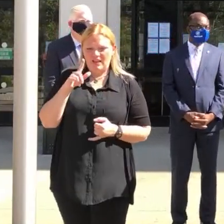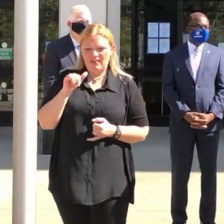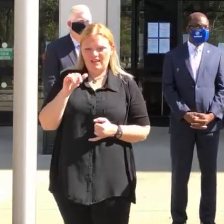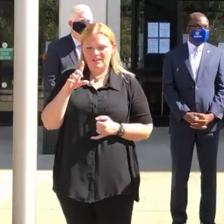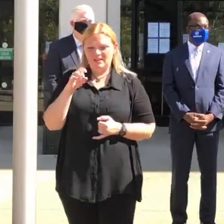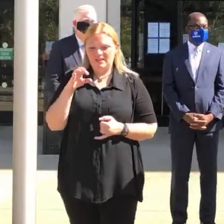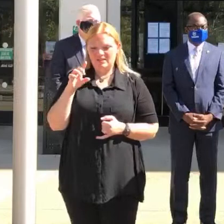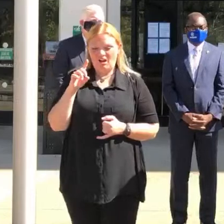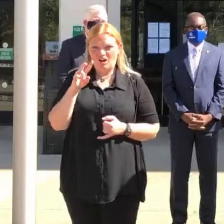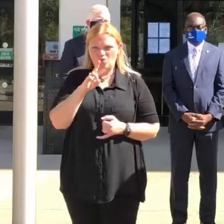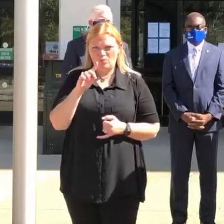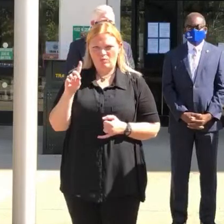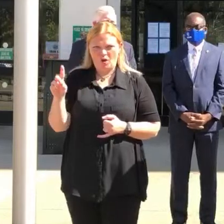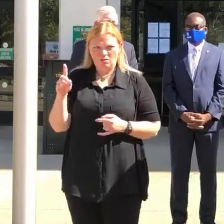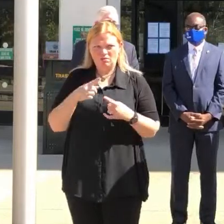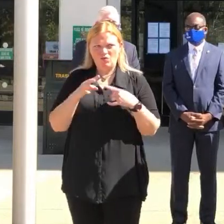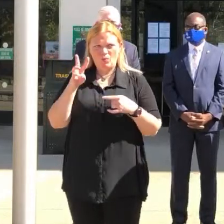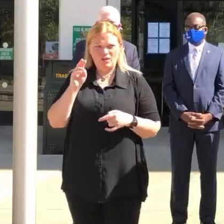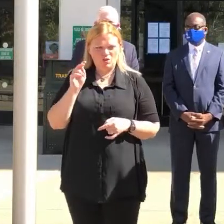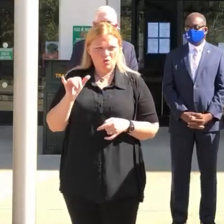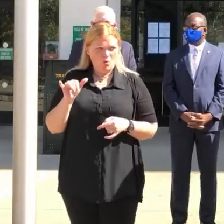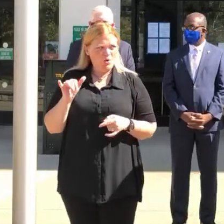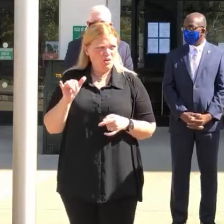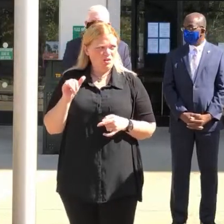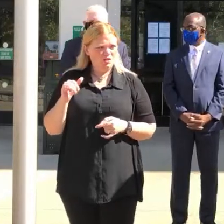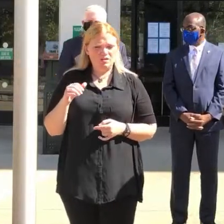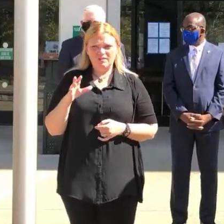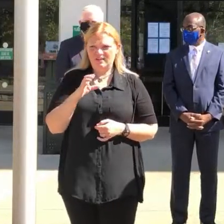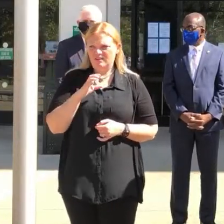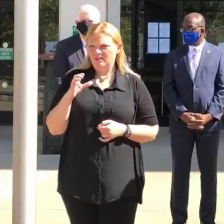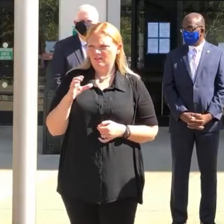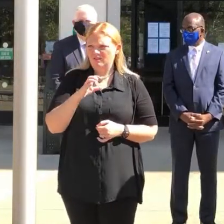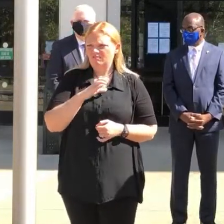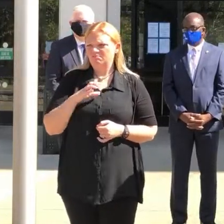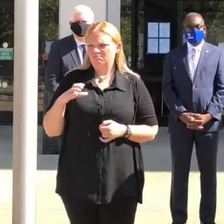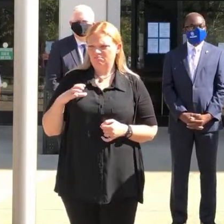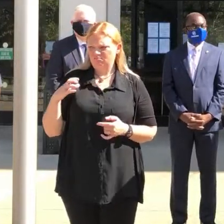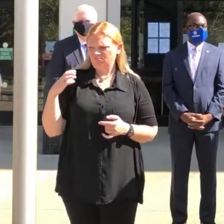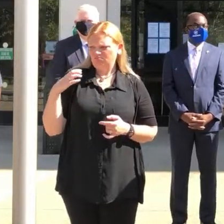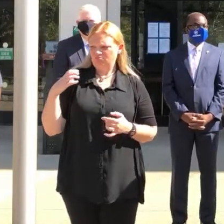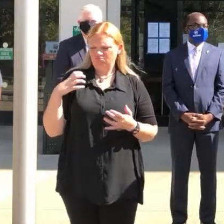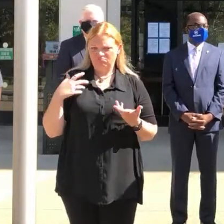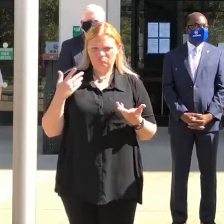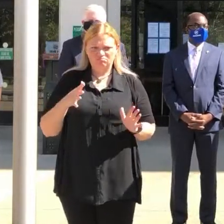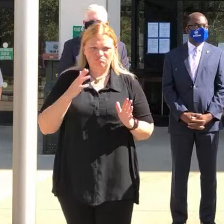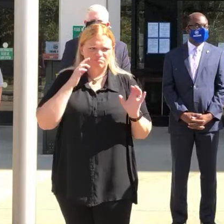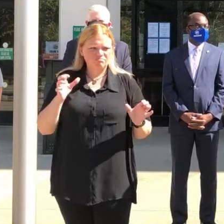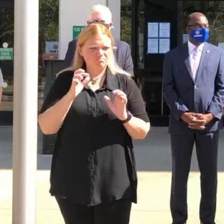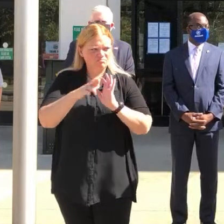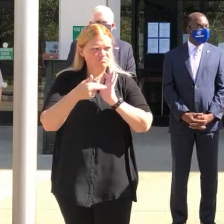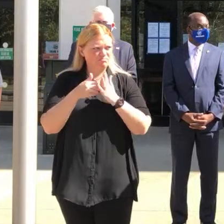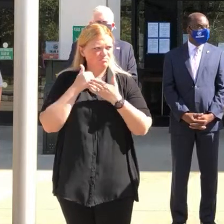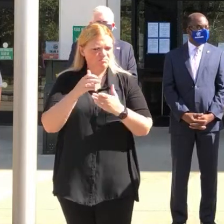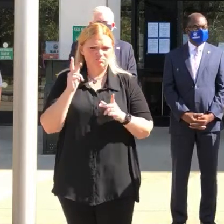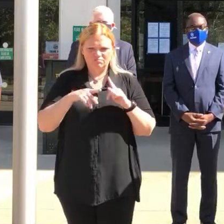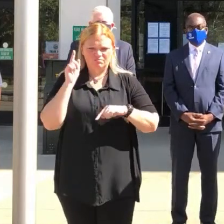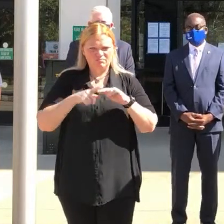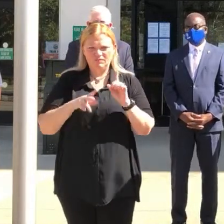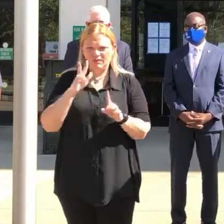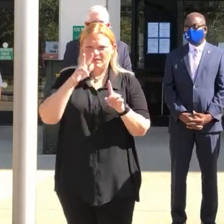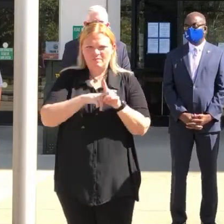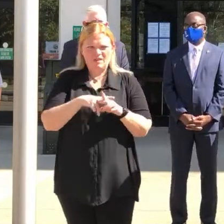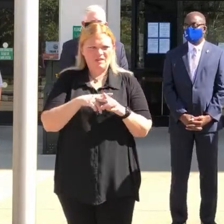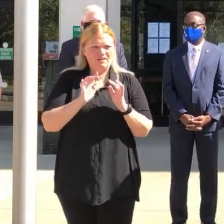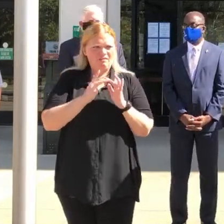211 Western New York. 211, as the commissioner noted, will be playing an active role and assisting individuals who cannot apply online for